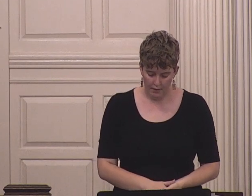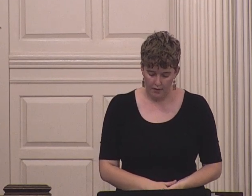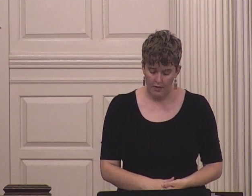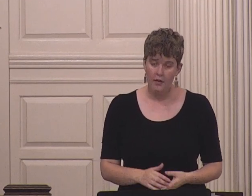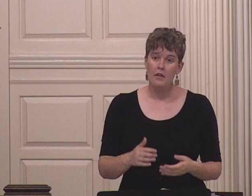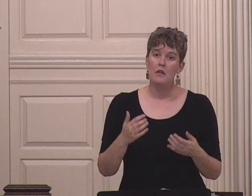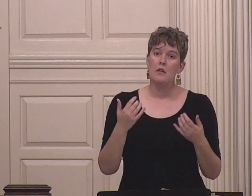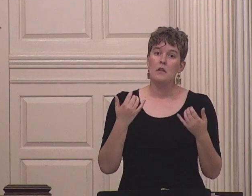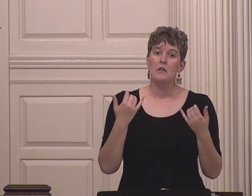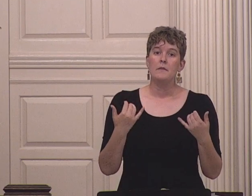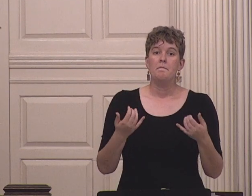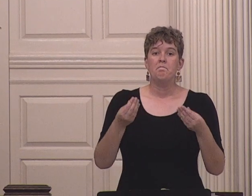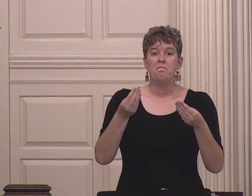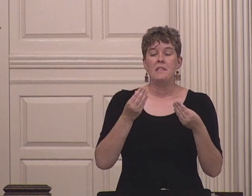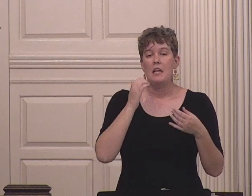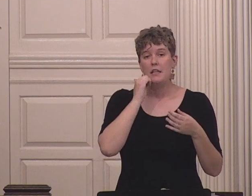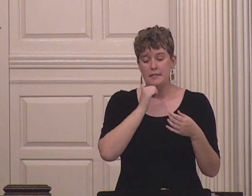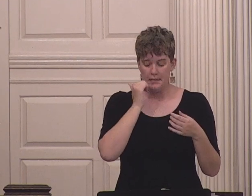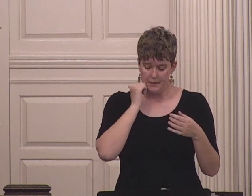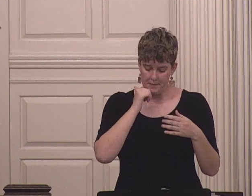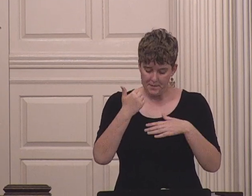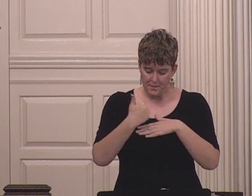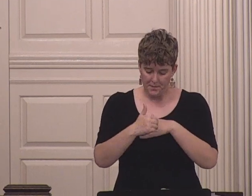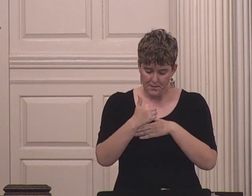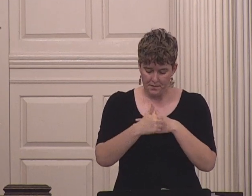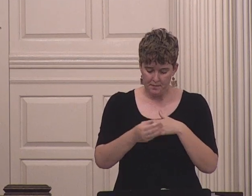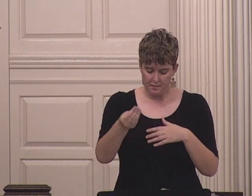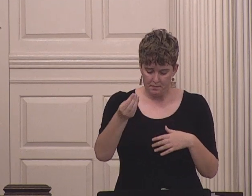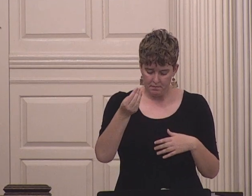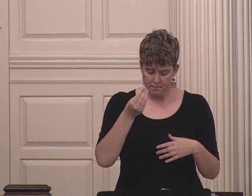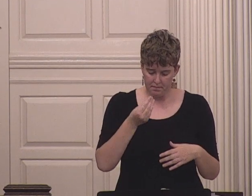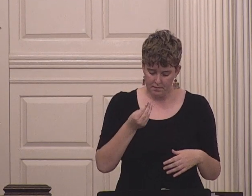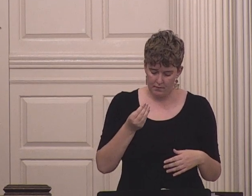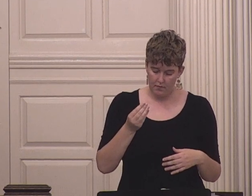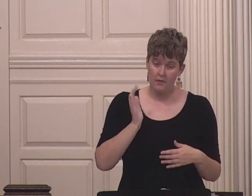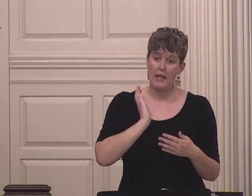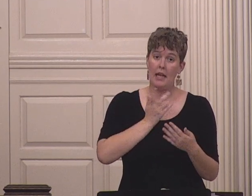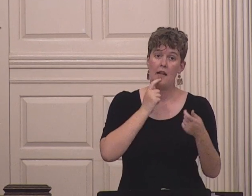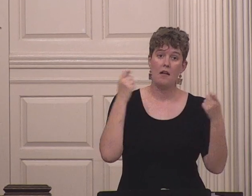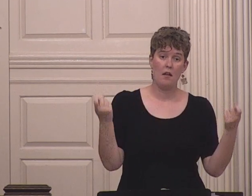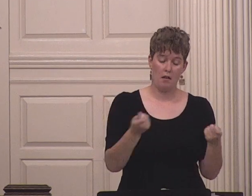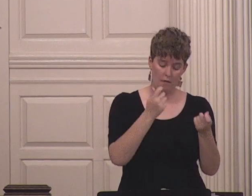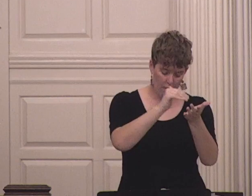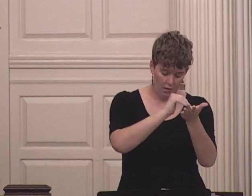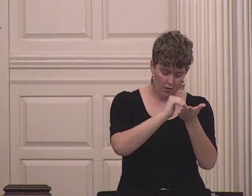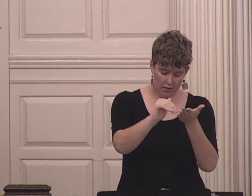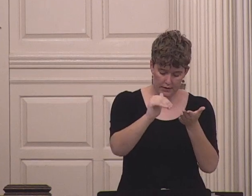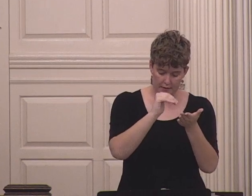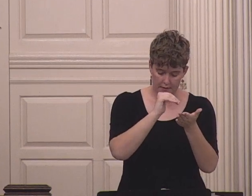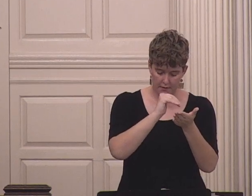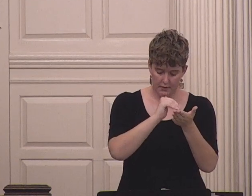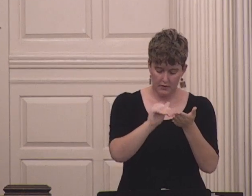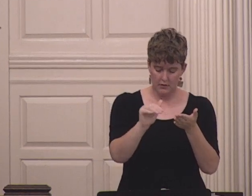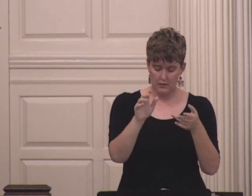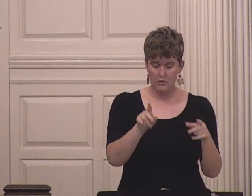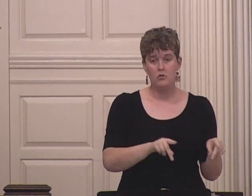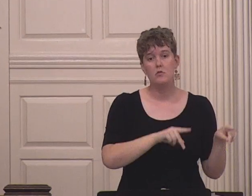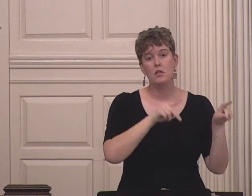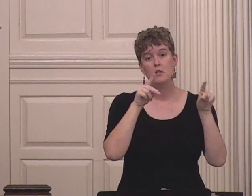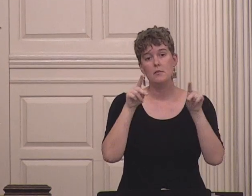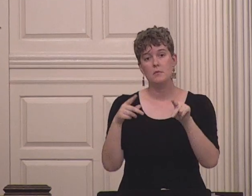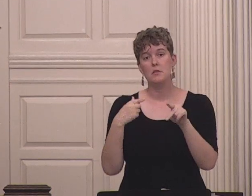heaven. Give us this day our daily bread, and forgive us